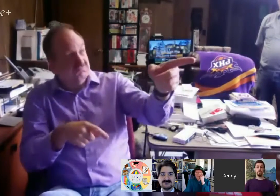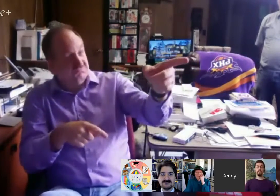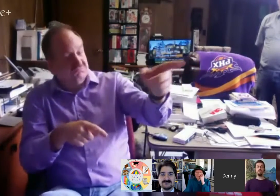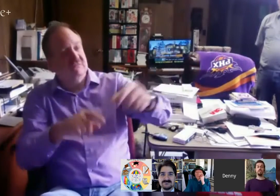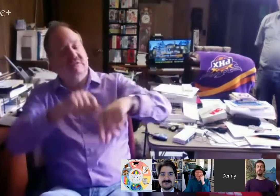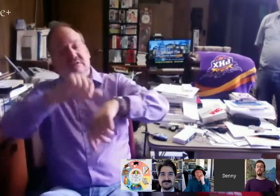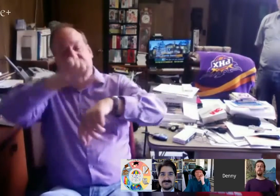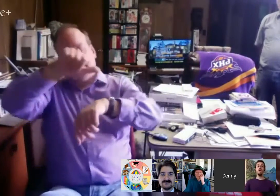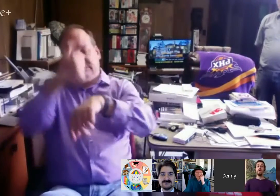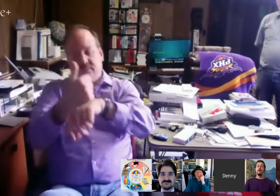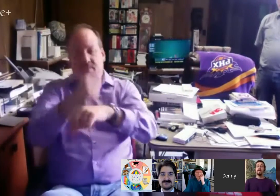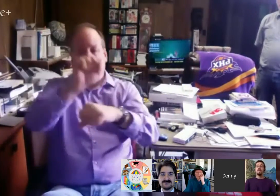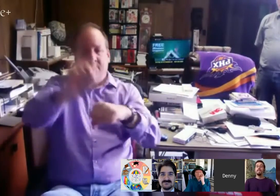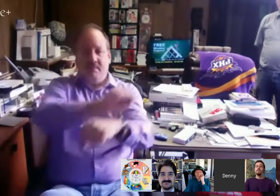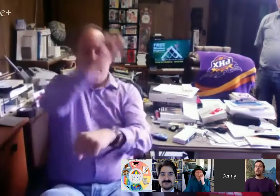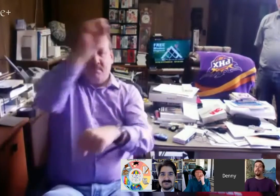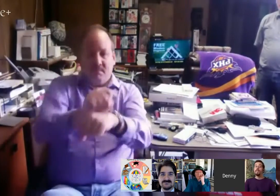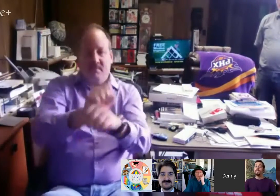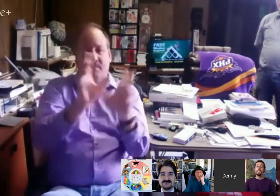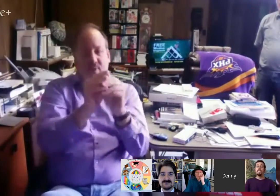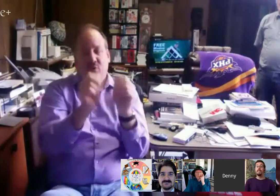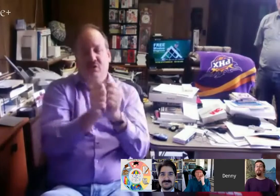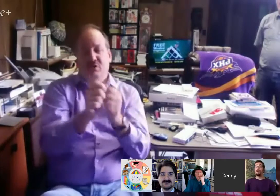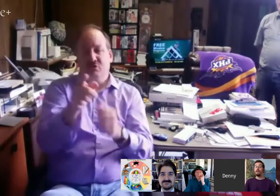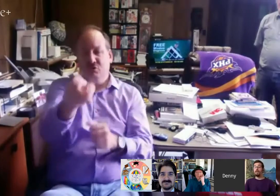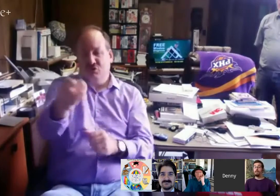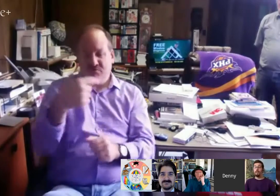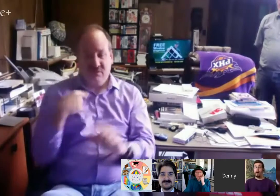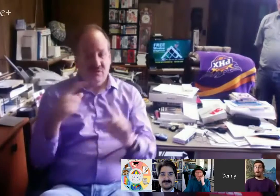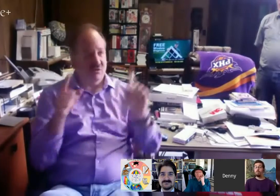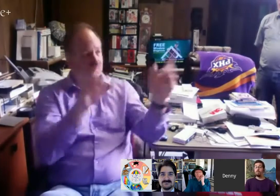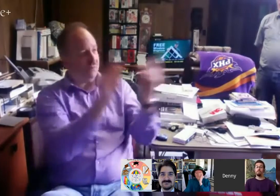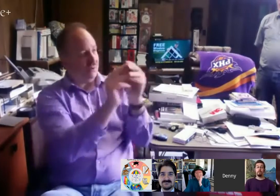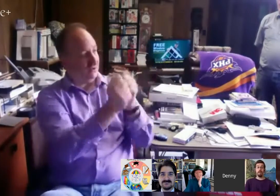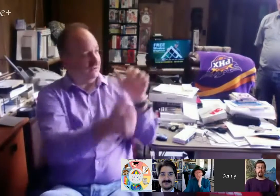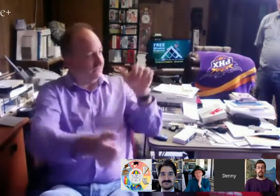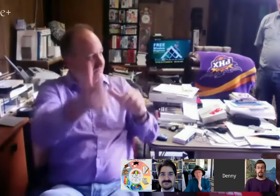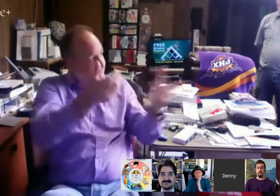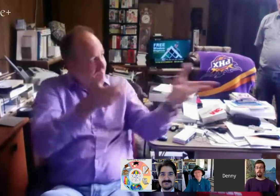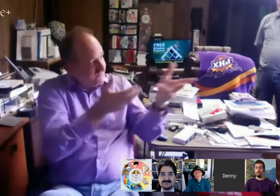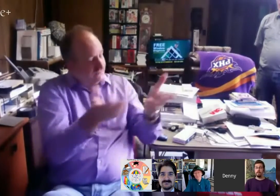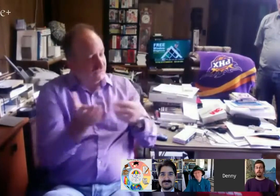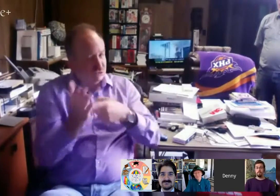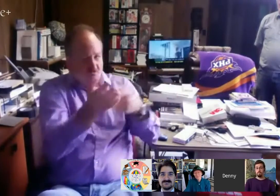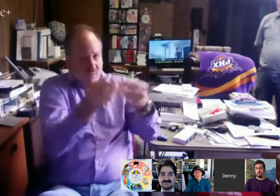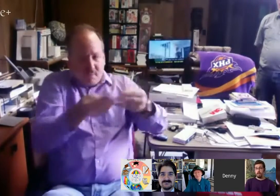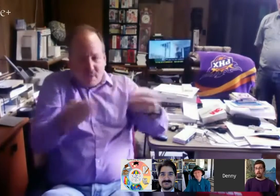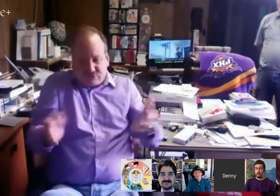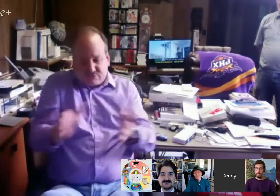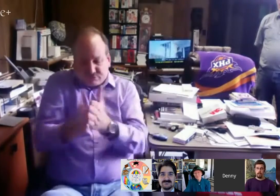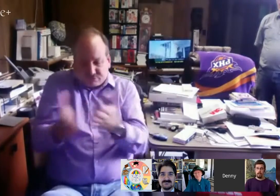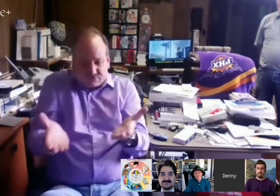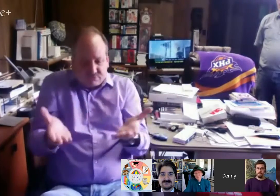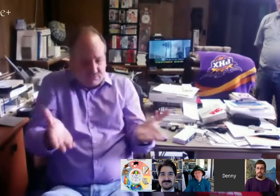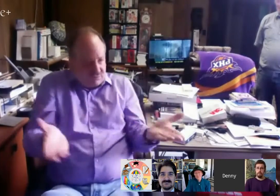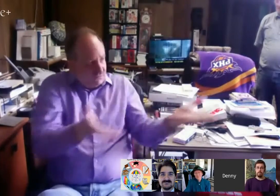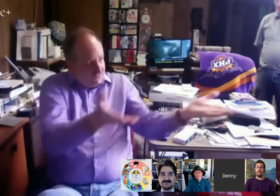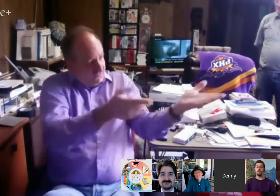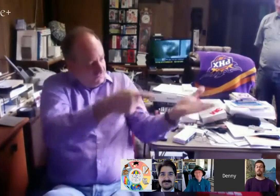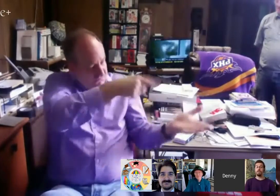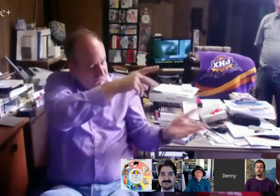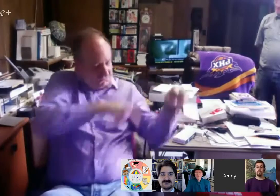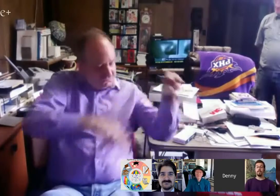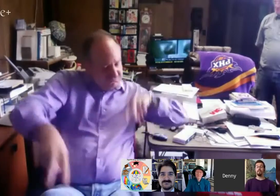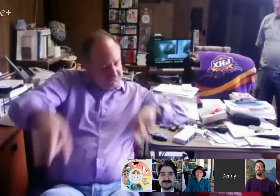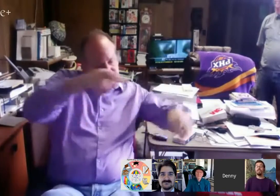in the administration to try and see if we can talk with them about setting, if they